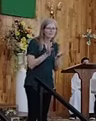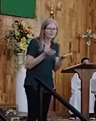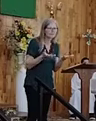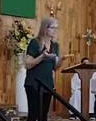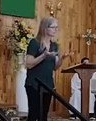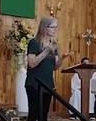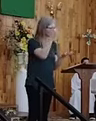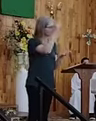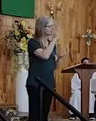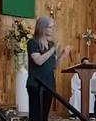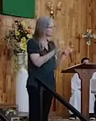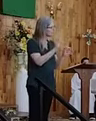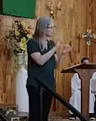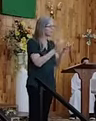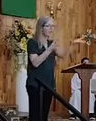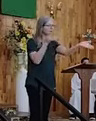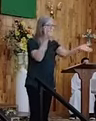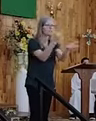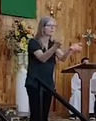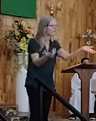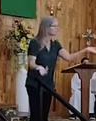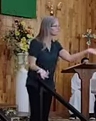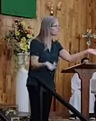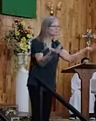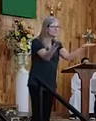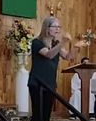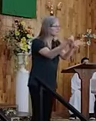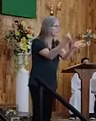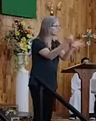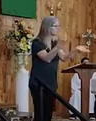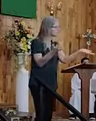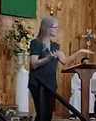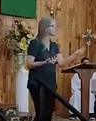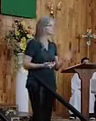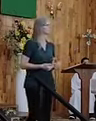deeds of God. I didn't hear the amen. Amen. Continue.